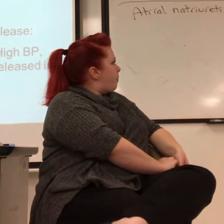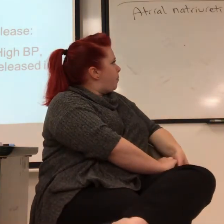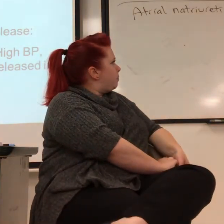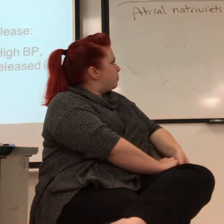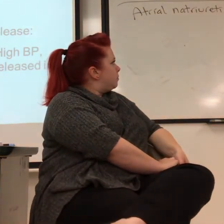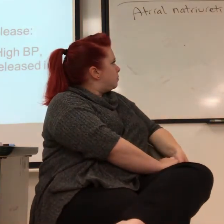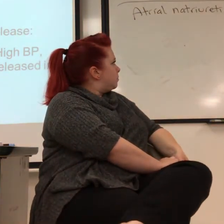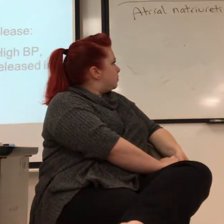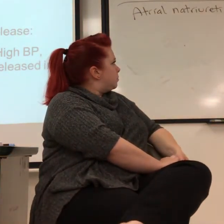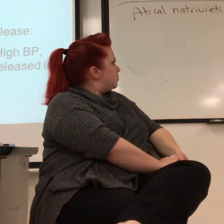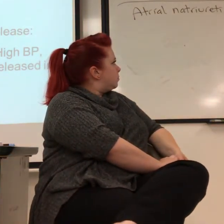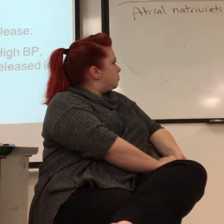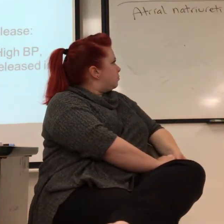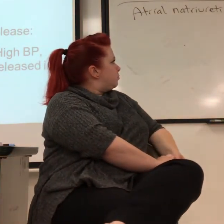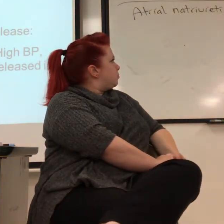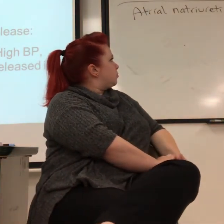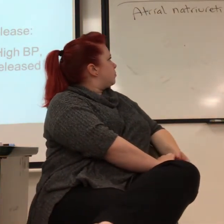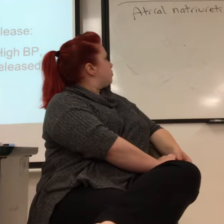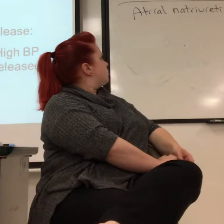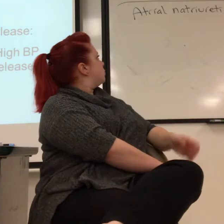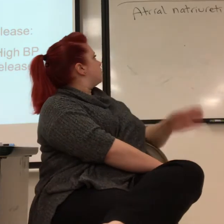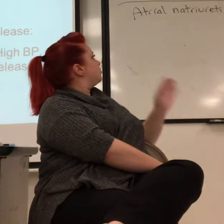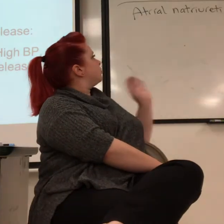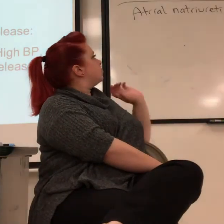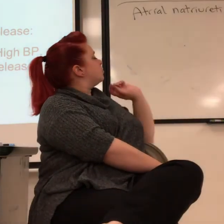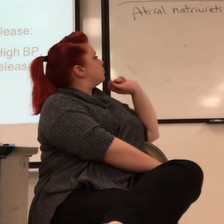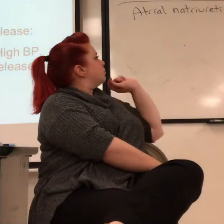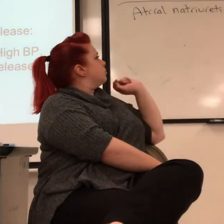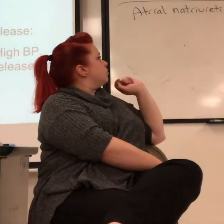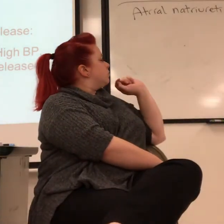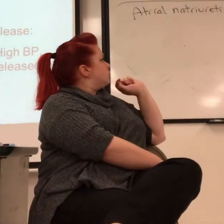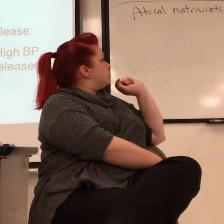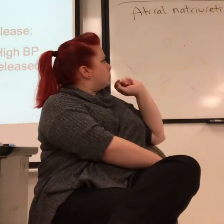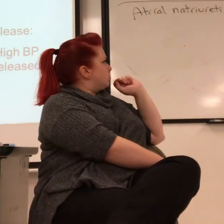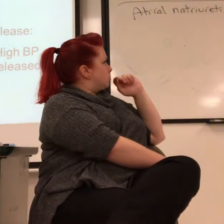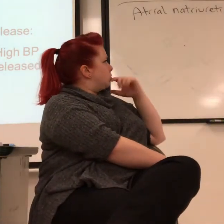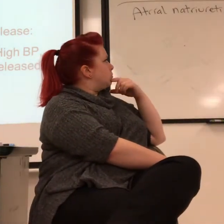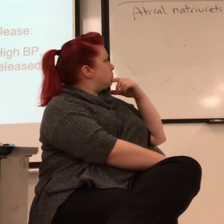That's what I'm writing. Atrial natriuretic peptide inhibits